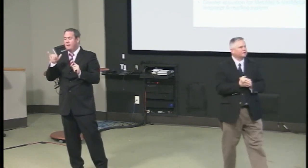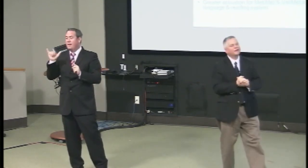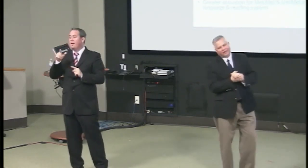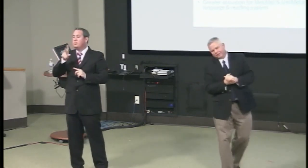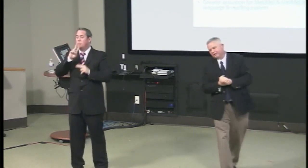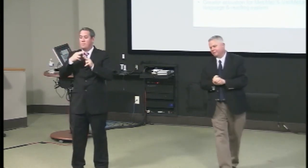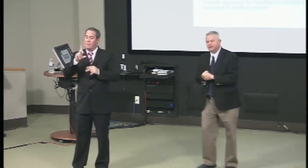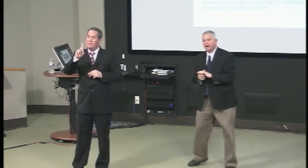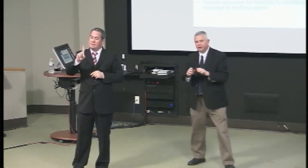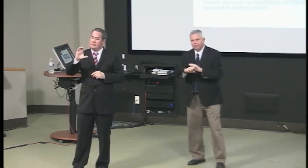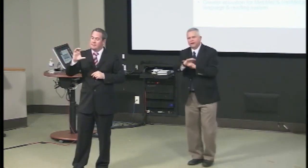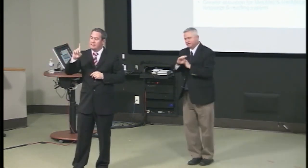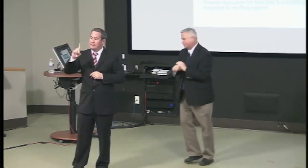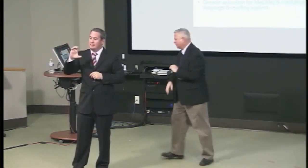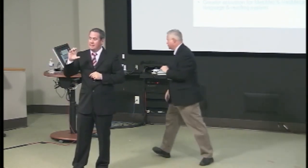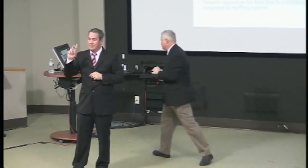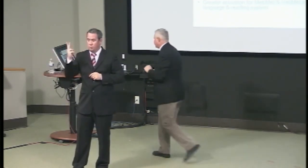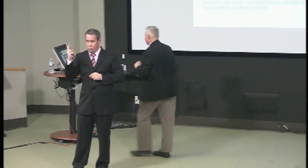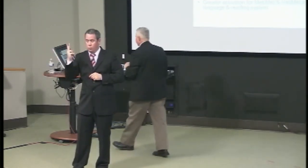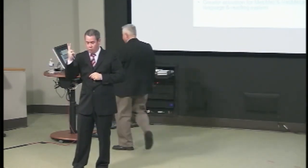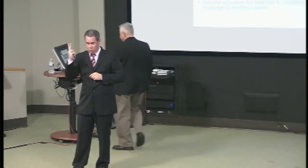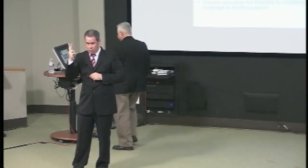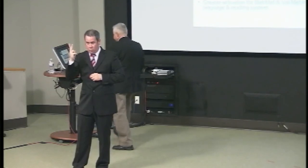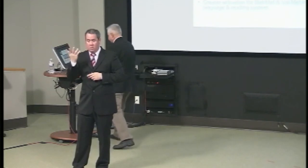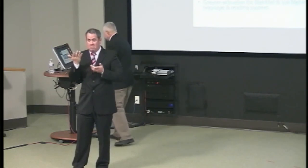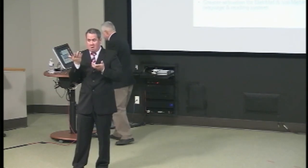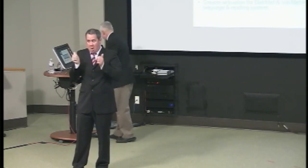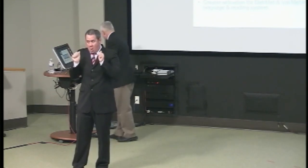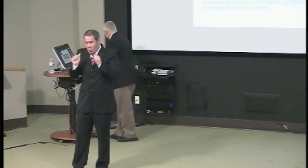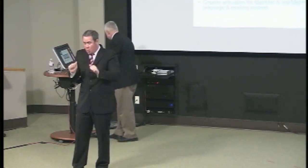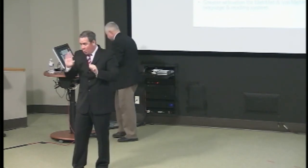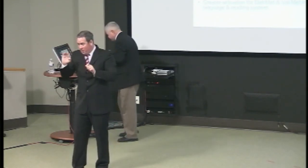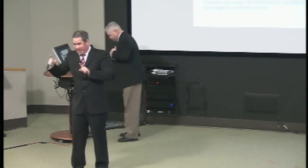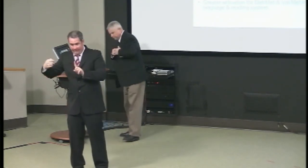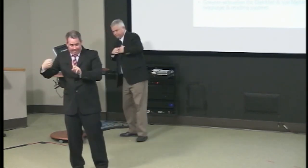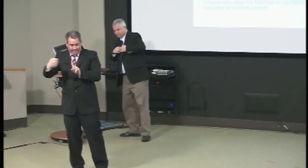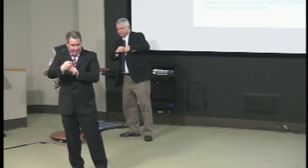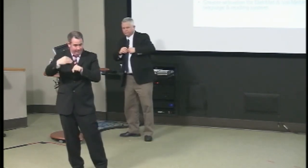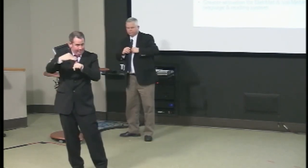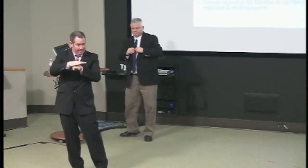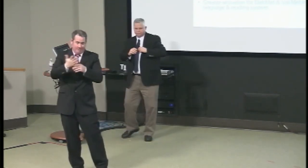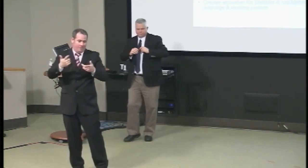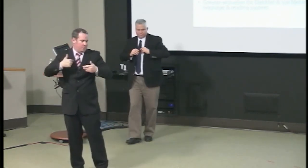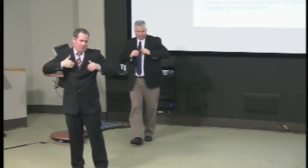Yes, of course. Thank you very much. Sorry to go on so long. Sorry.